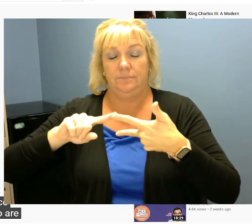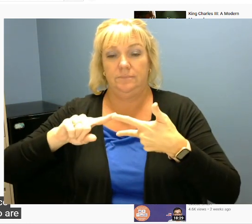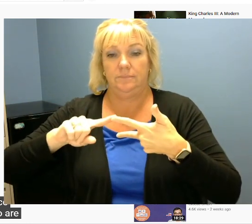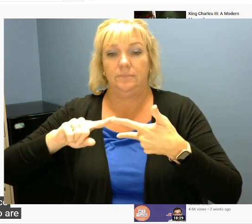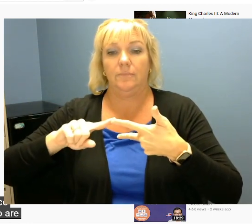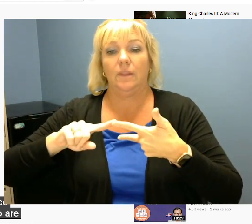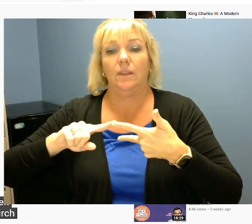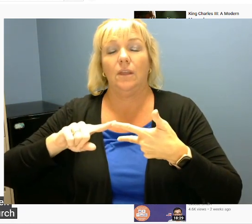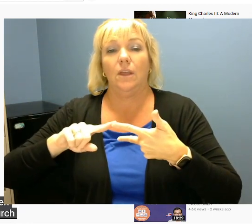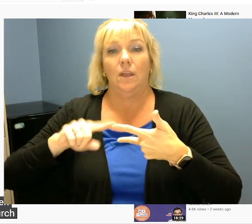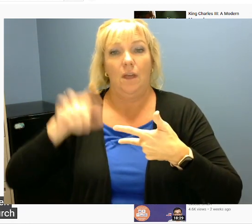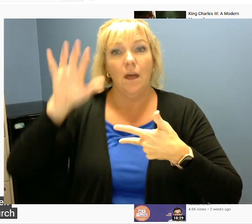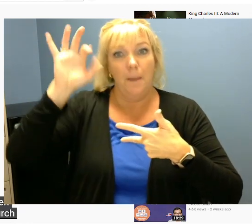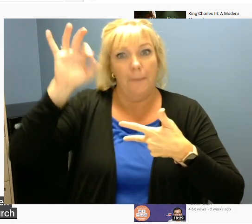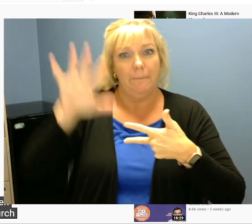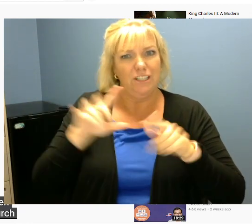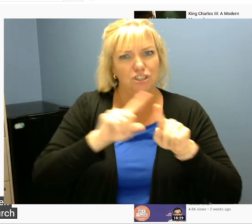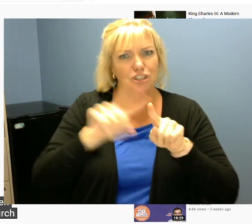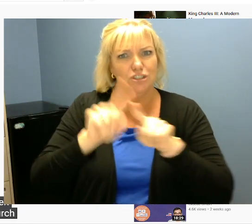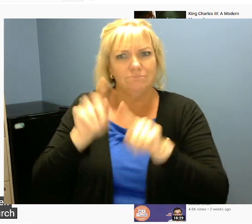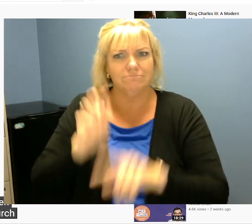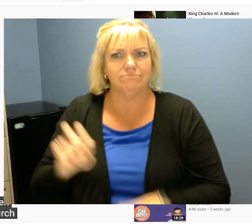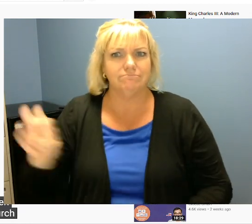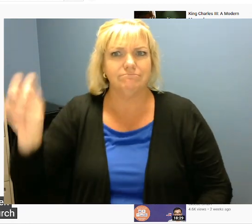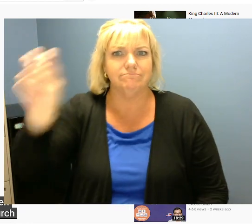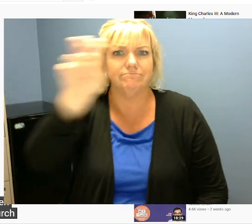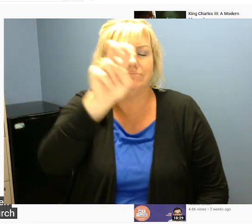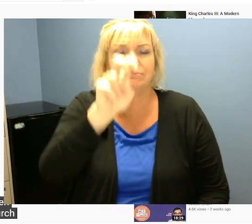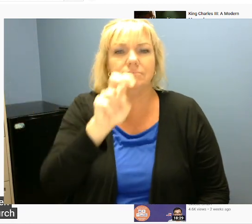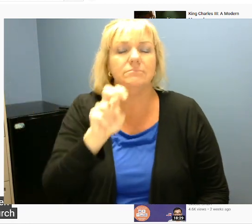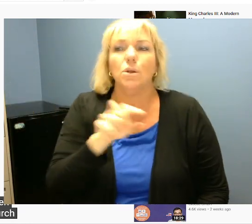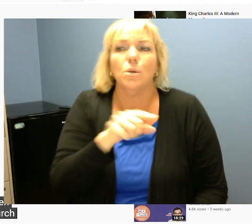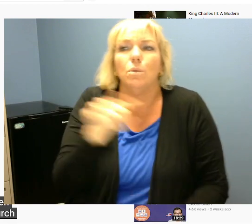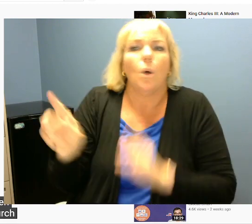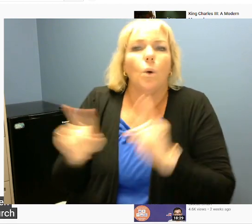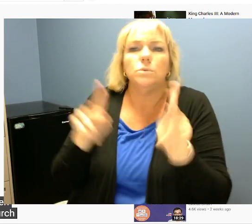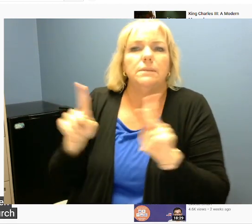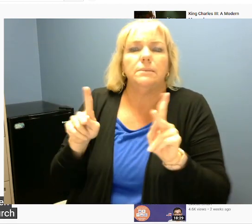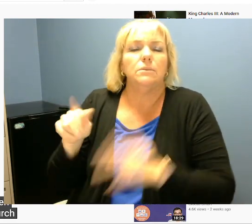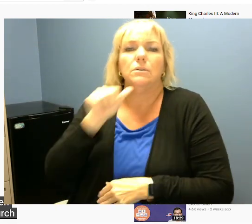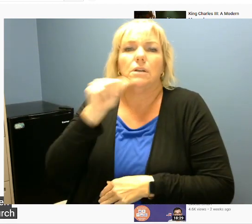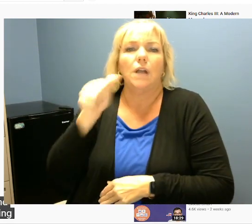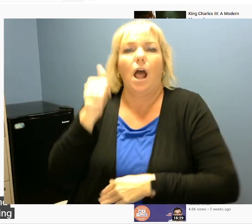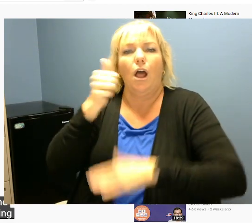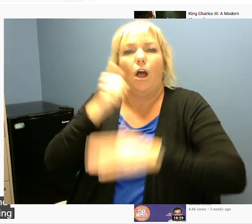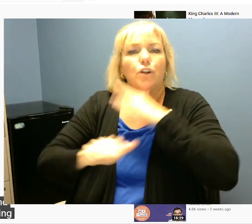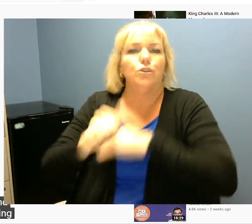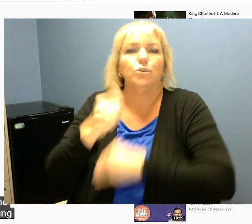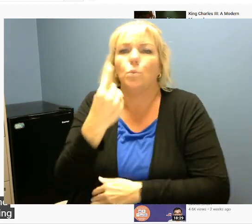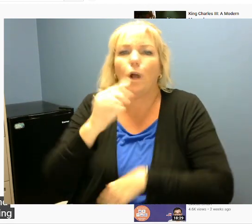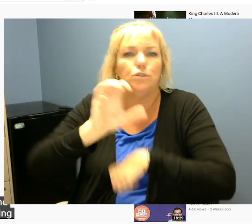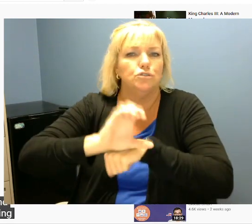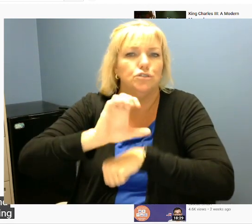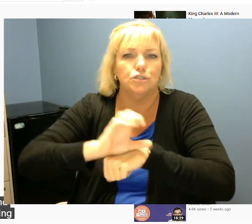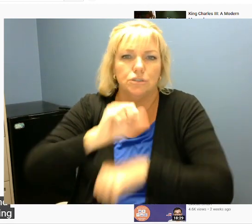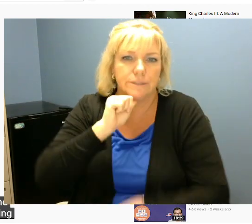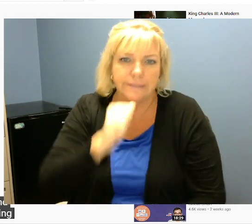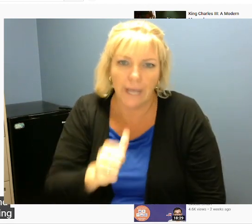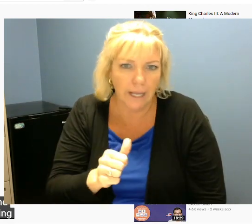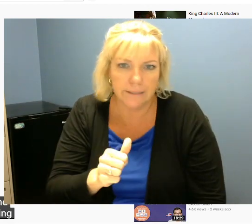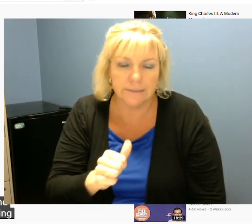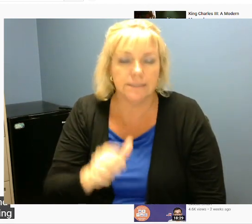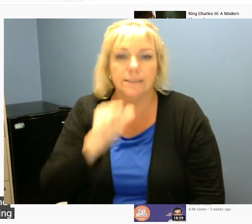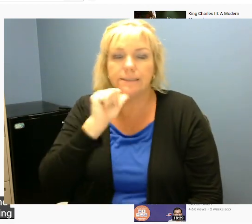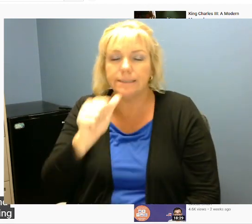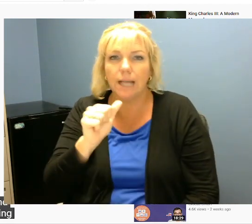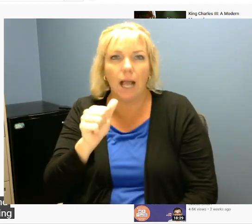these ministers who are traveling around speaking, they often aren't associated with any specific church or reflect any